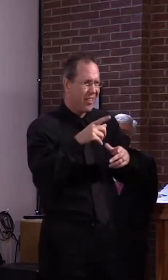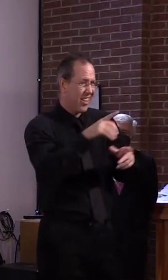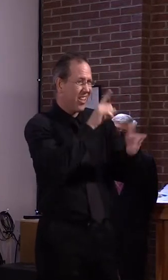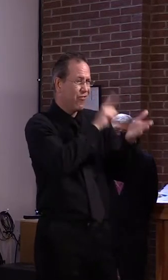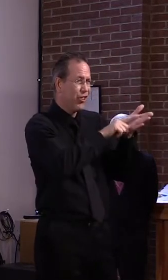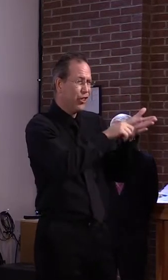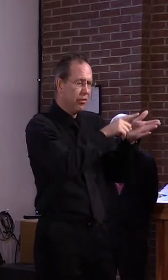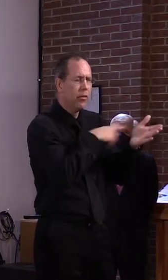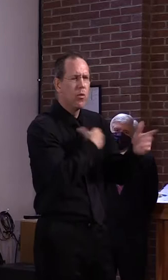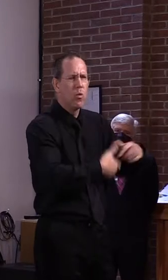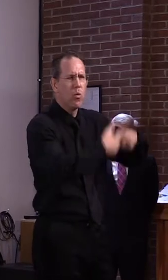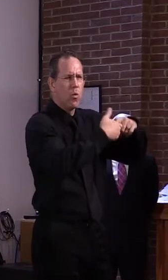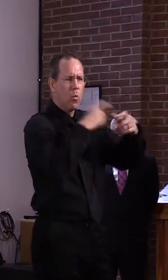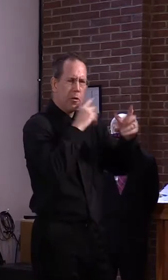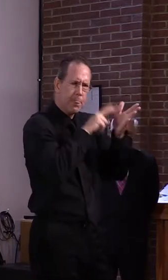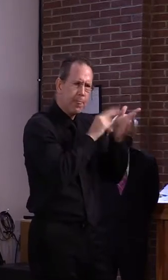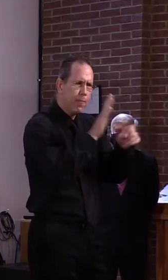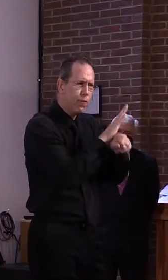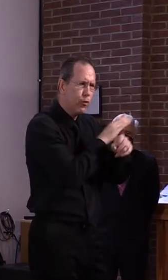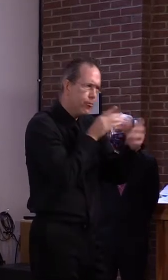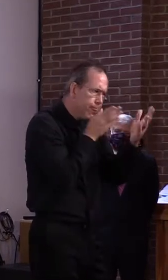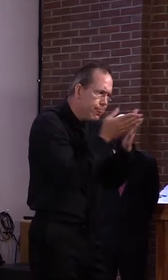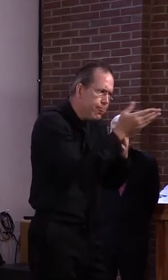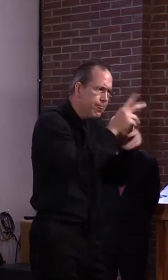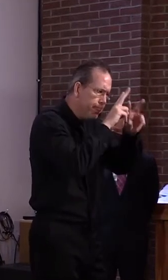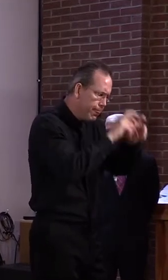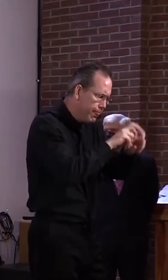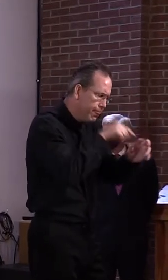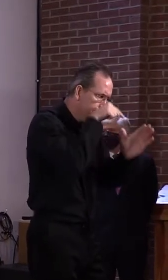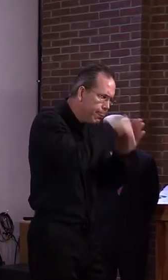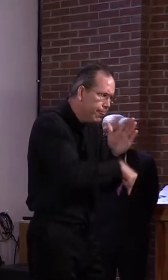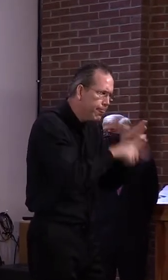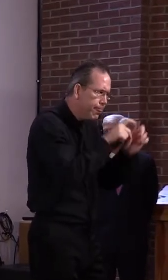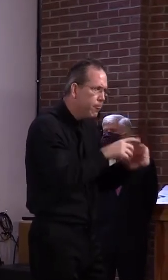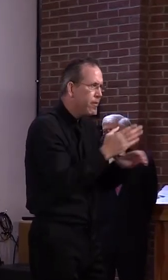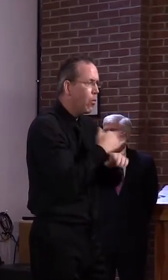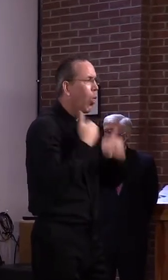you will. And we're on track to lose